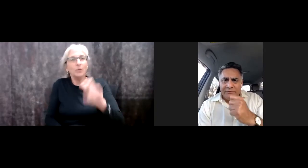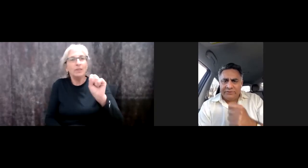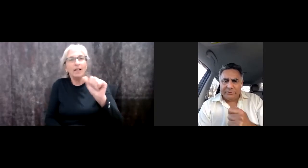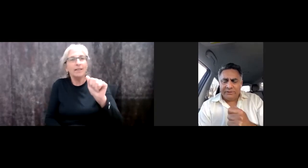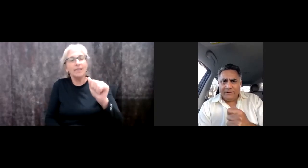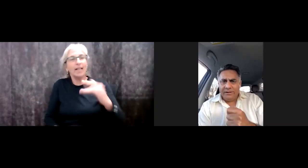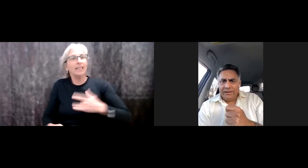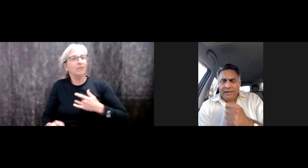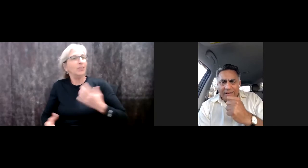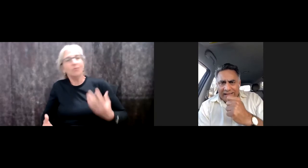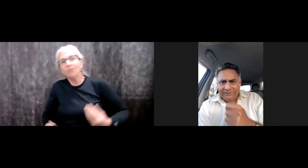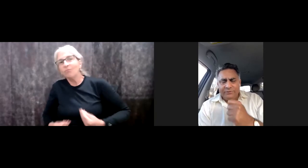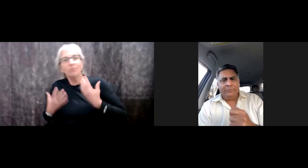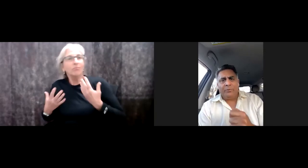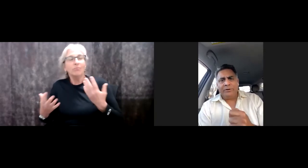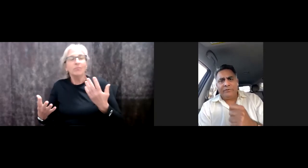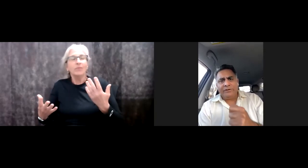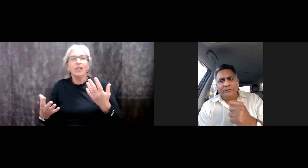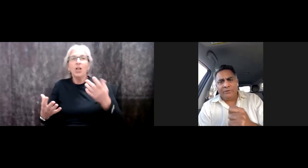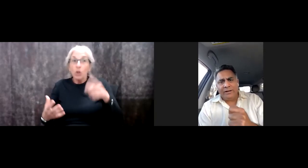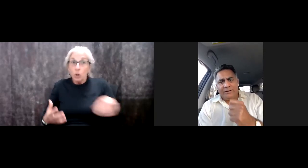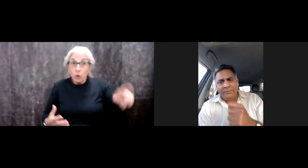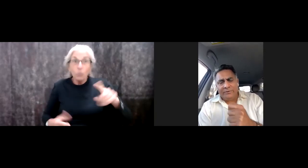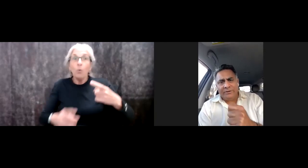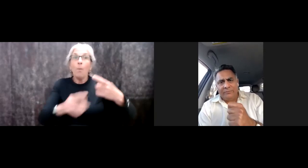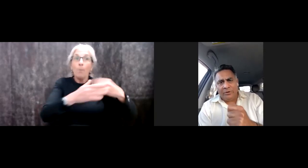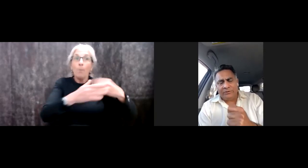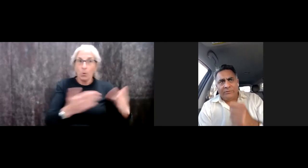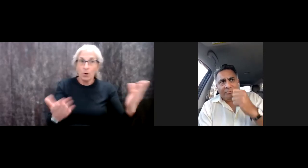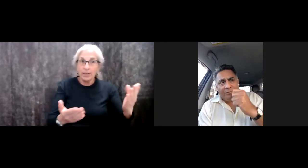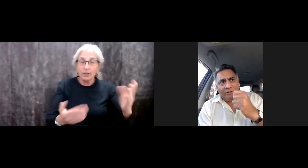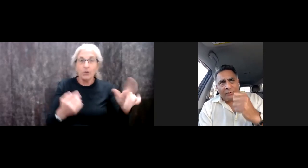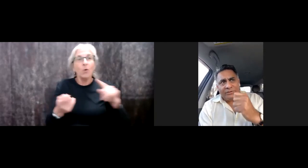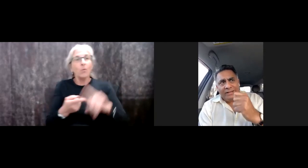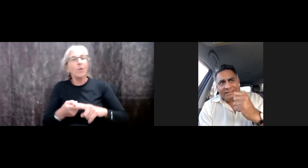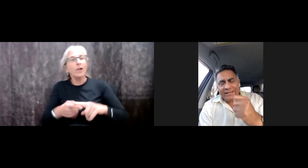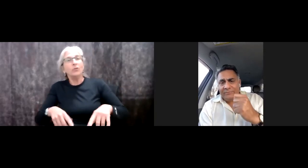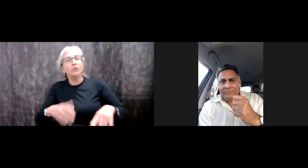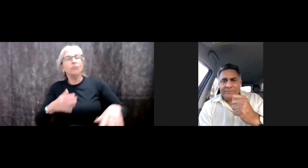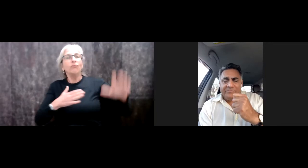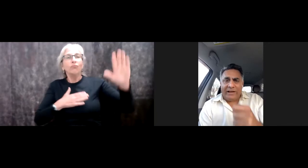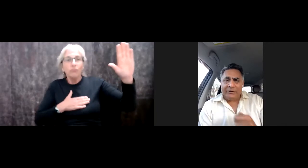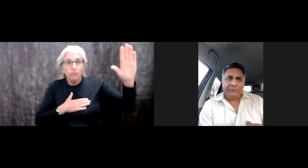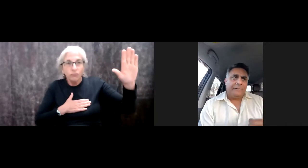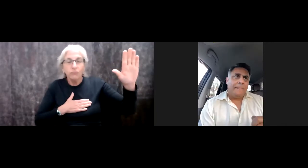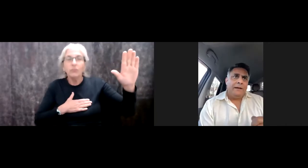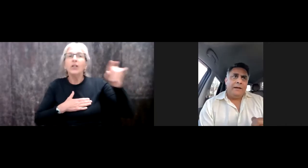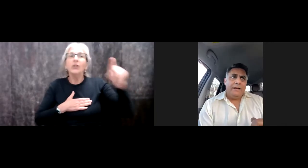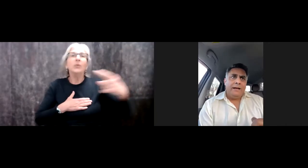God, indivisible. And that's so important for us to know that and work with those same